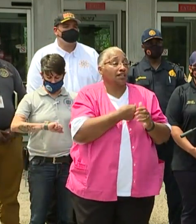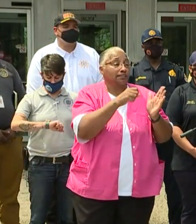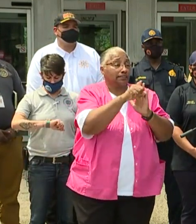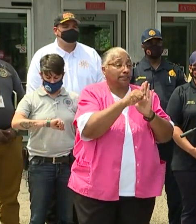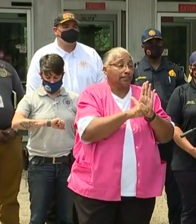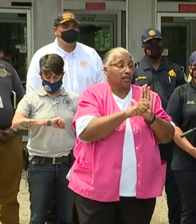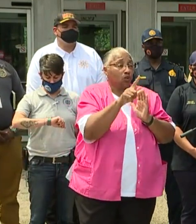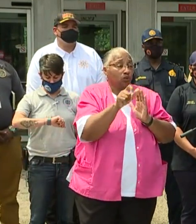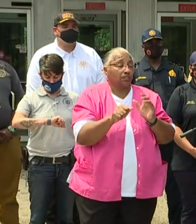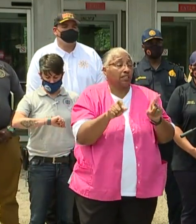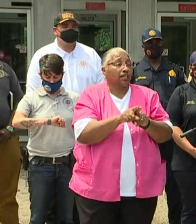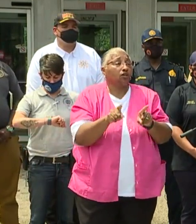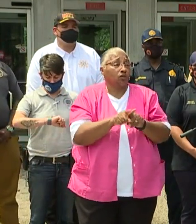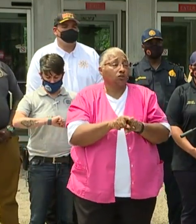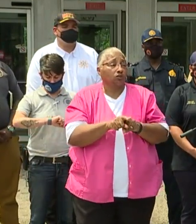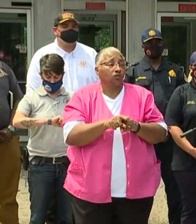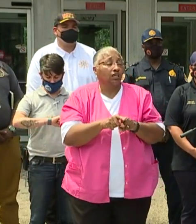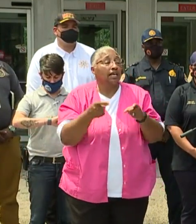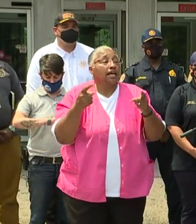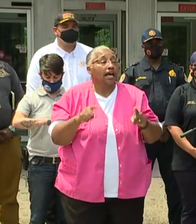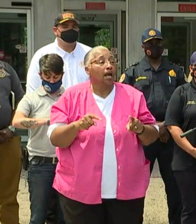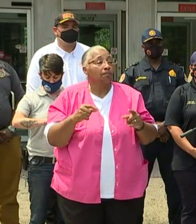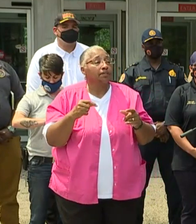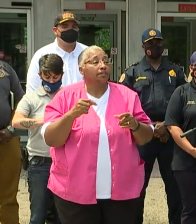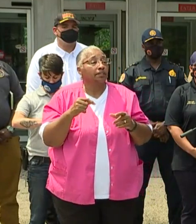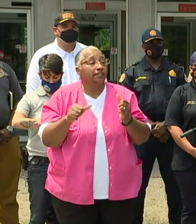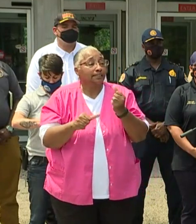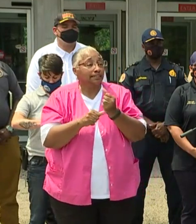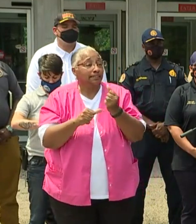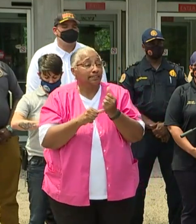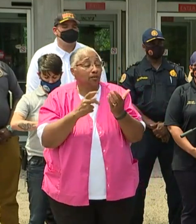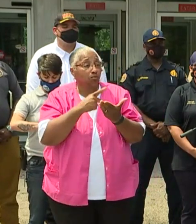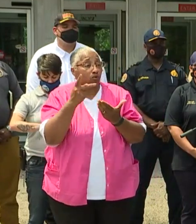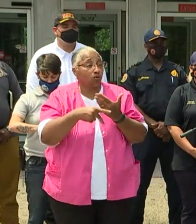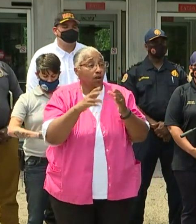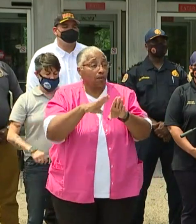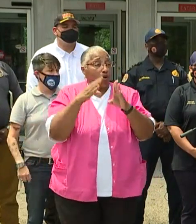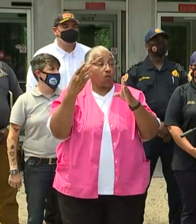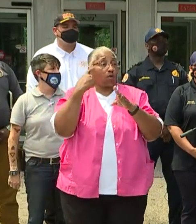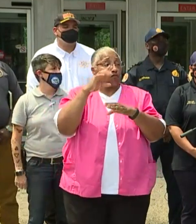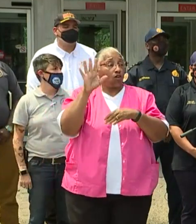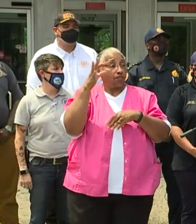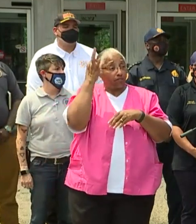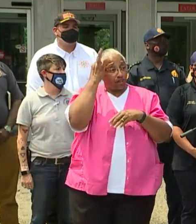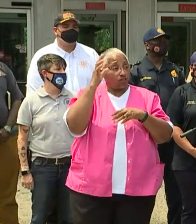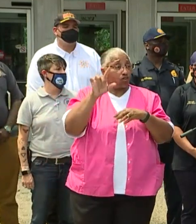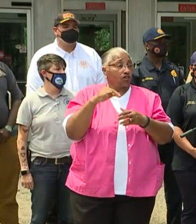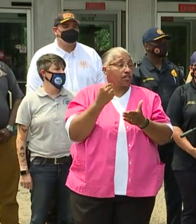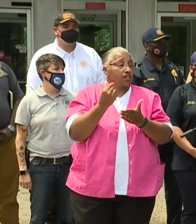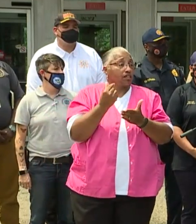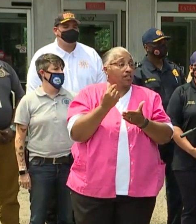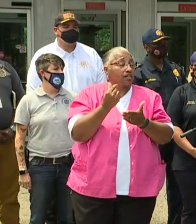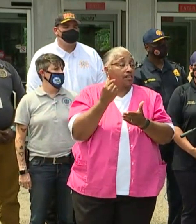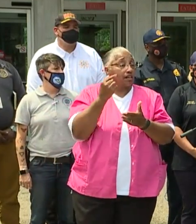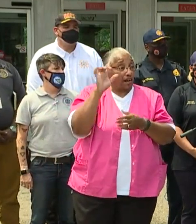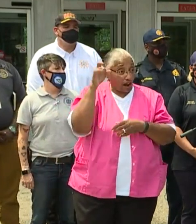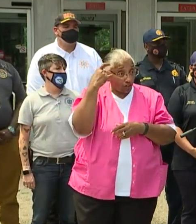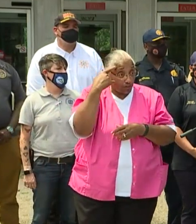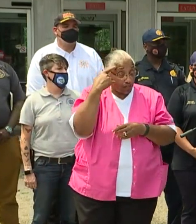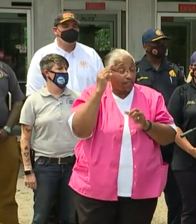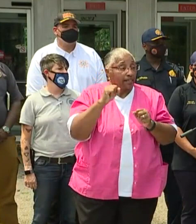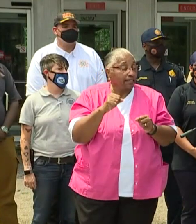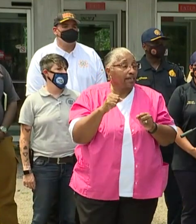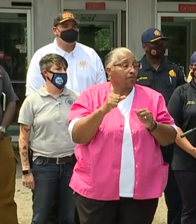to eventually, when these types of assistance programs open, to the federal government. It can all be tracked from that site. It's not